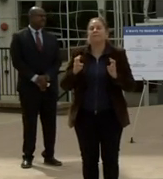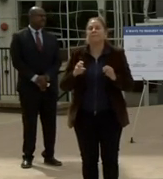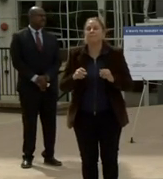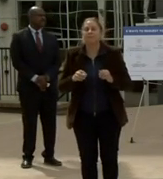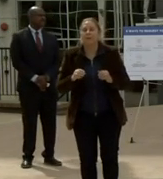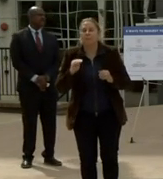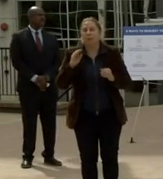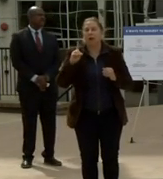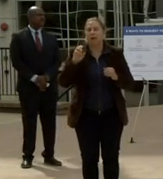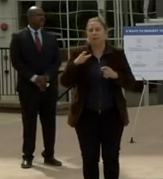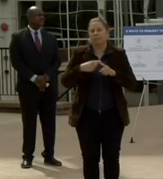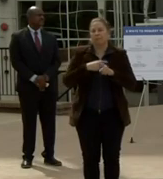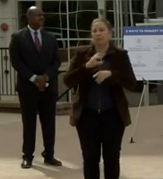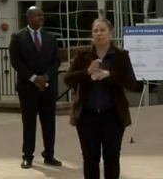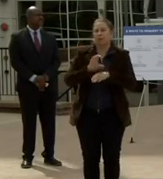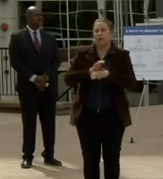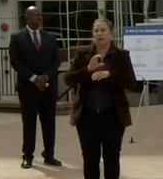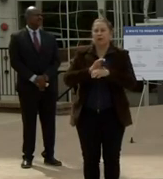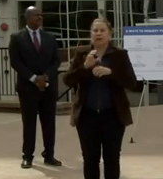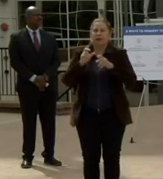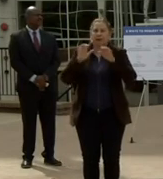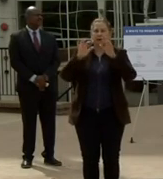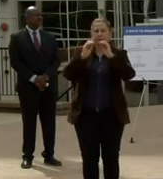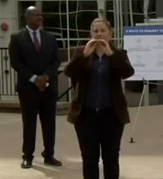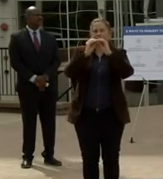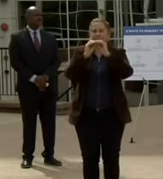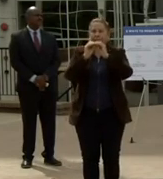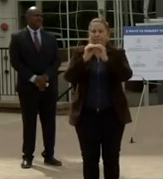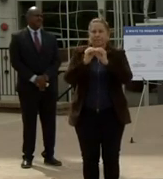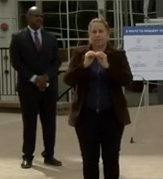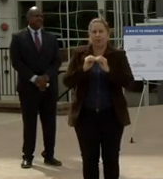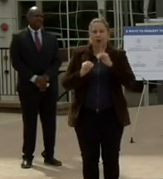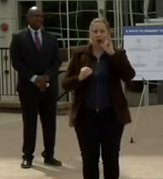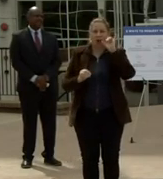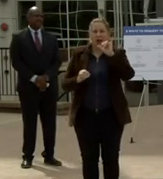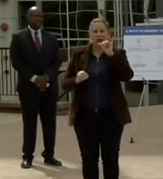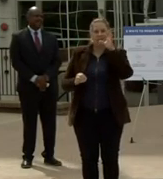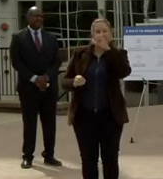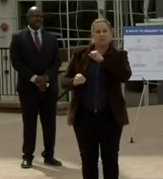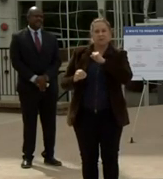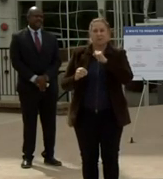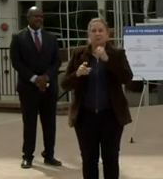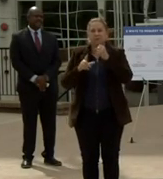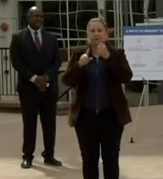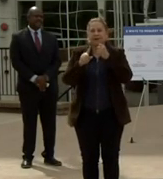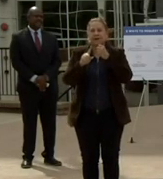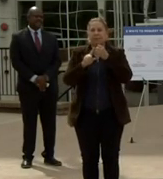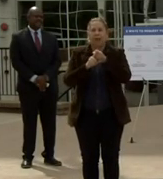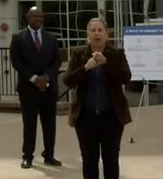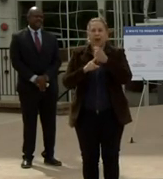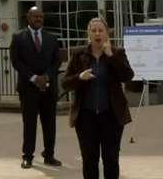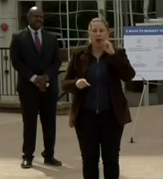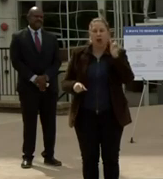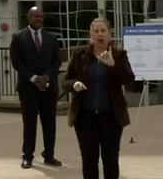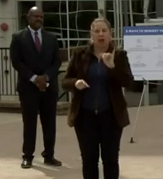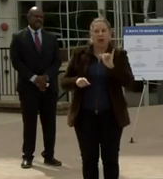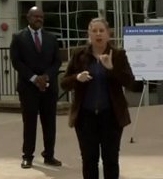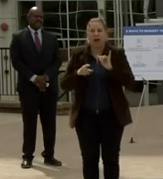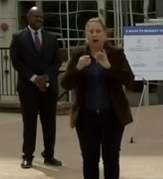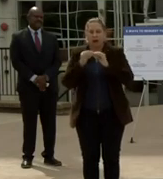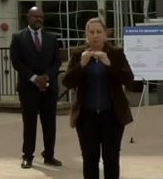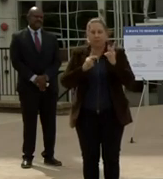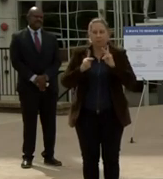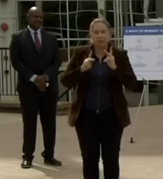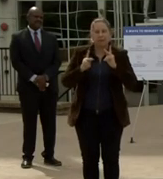get our best guess of when that's going to happen and what the level of impact on our system will be. So I can